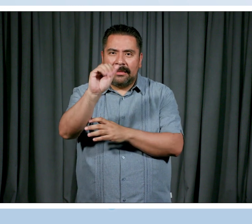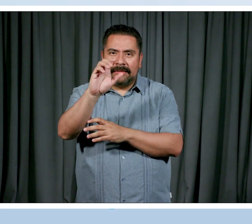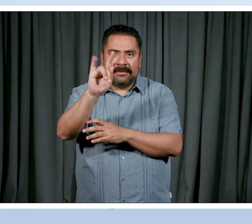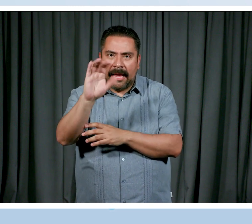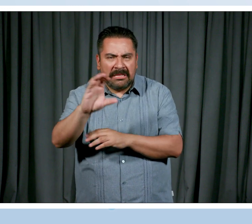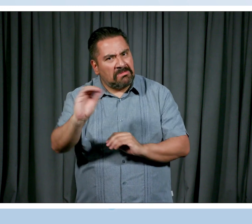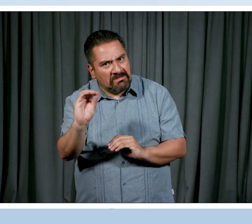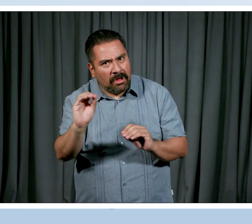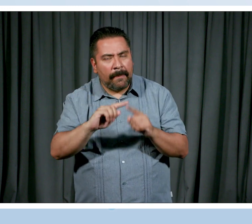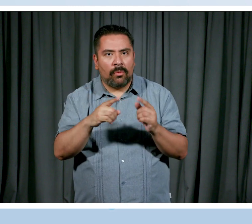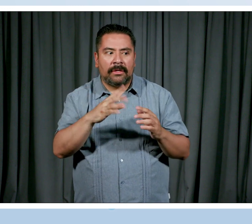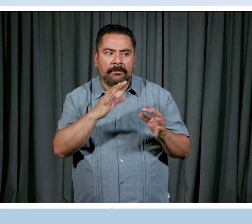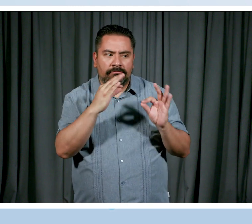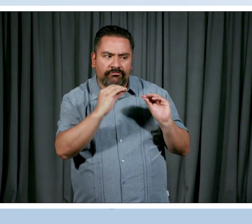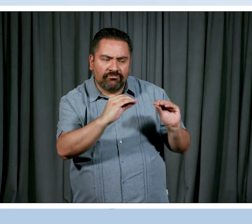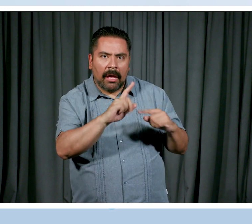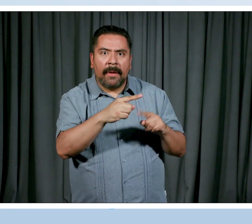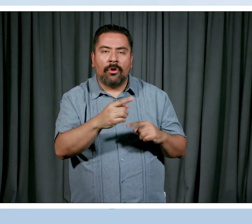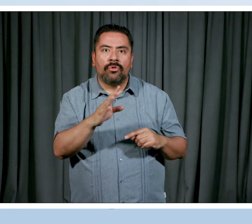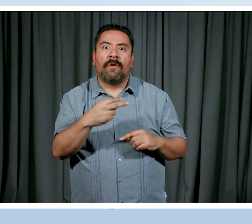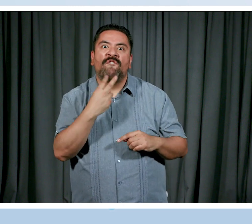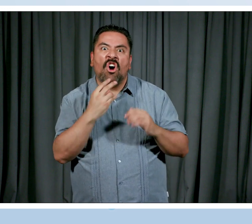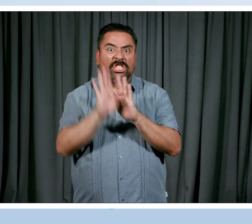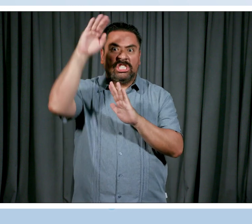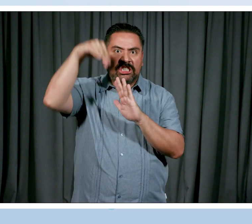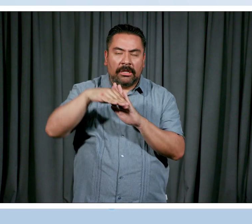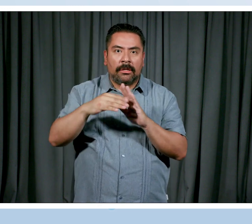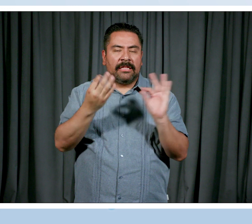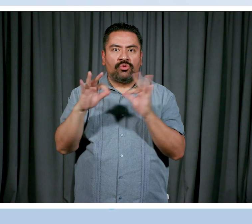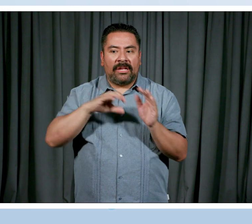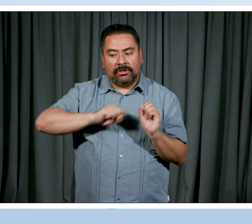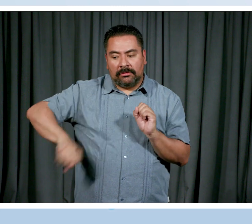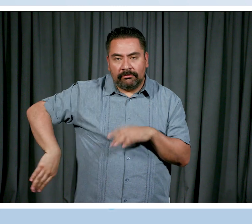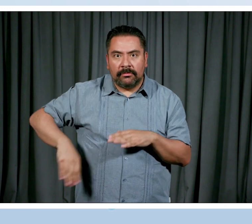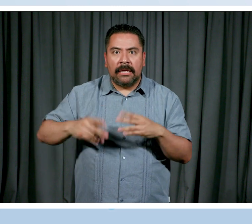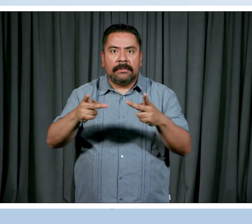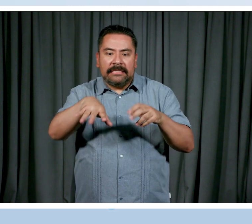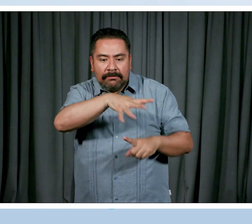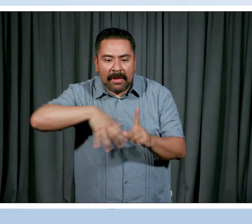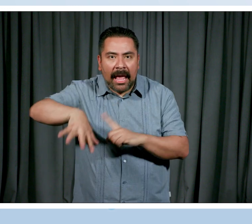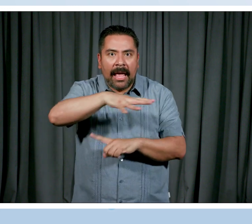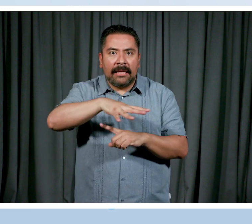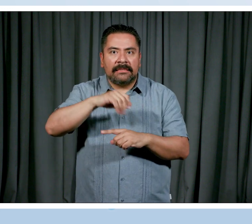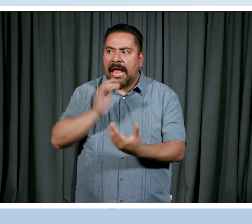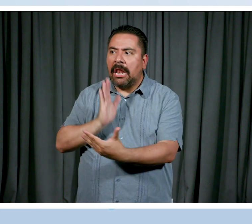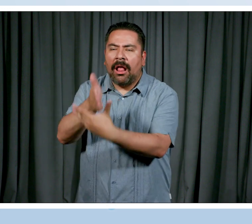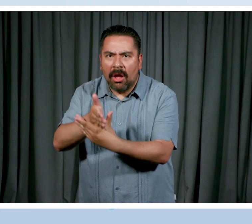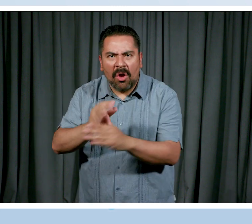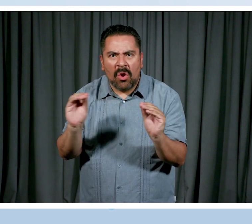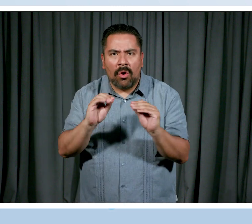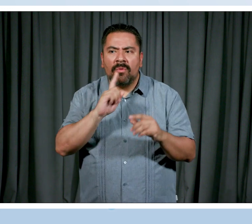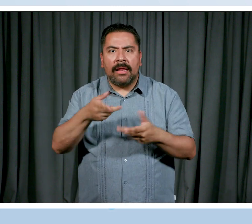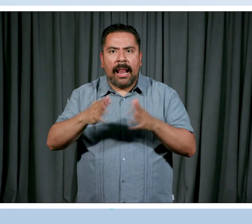talk about their tone of voice, removing distractions. We talk to them about space and not cutting people off and really allowing